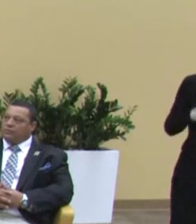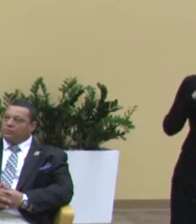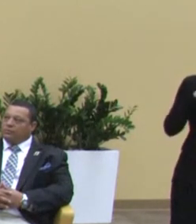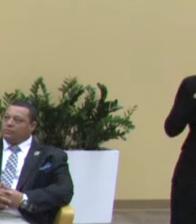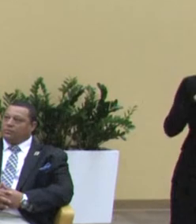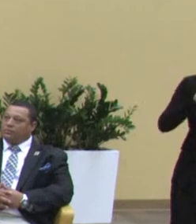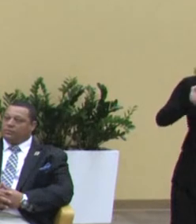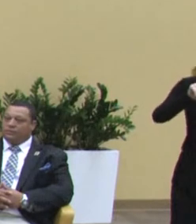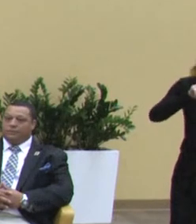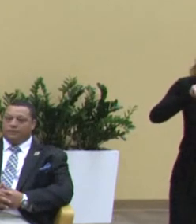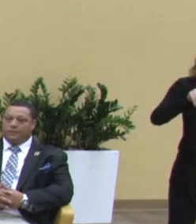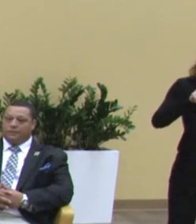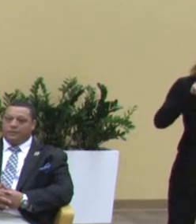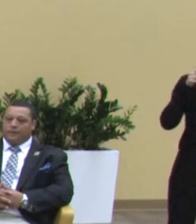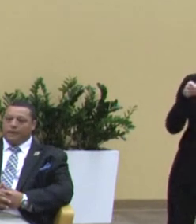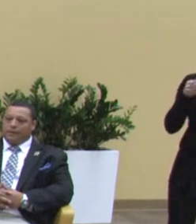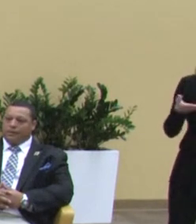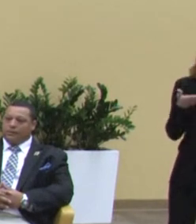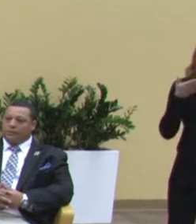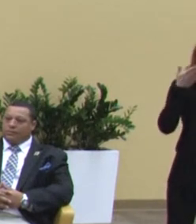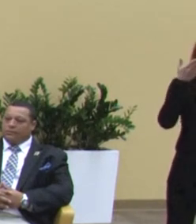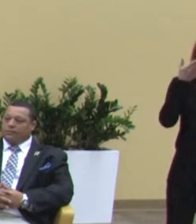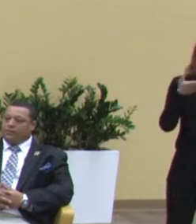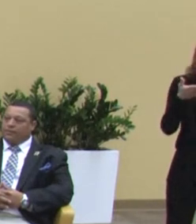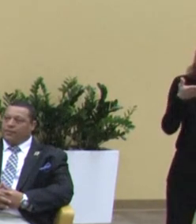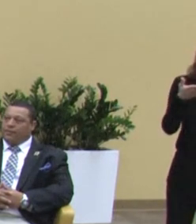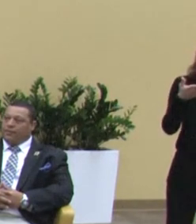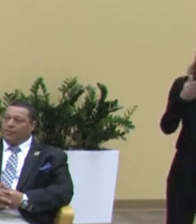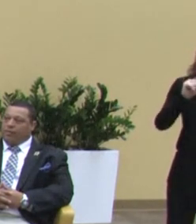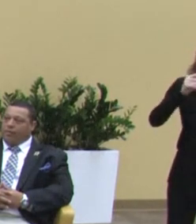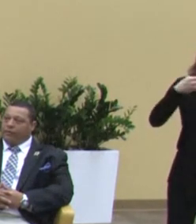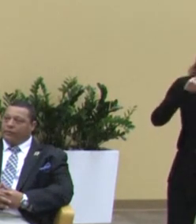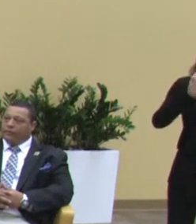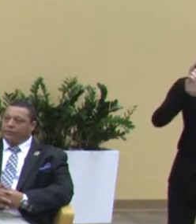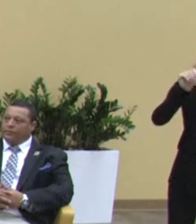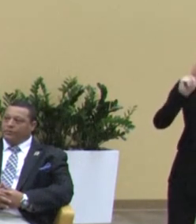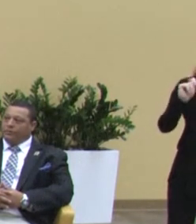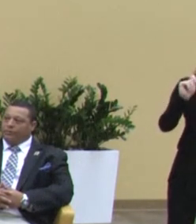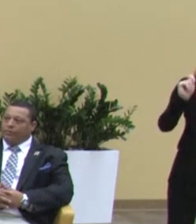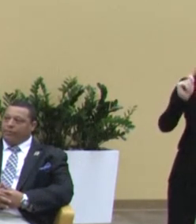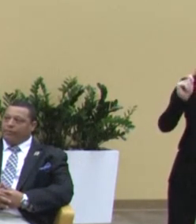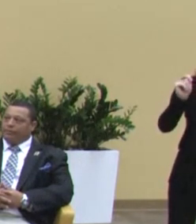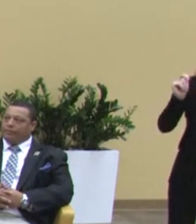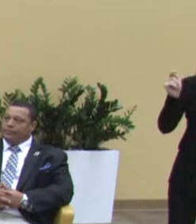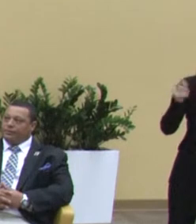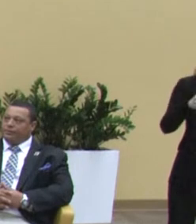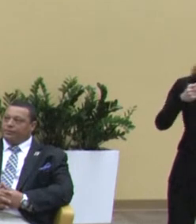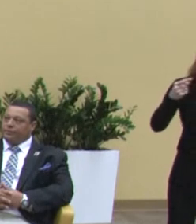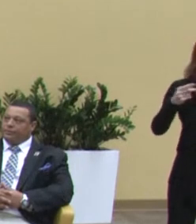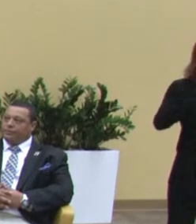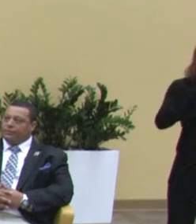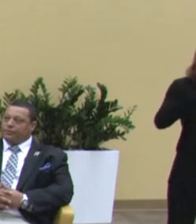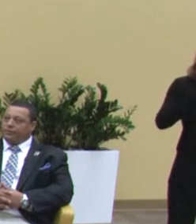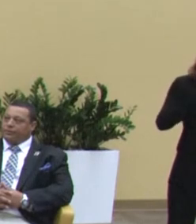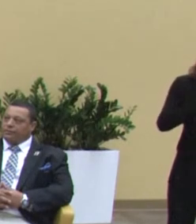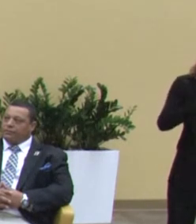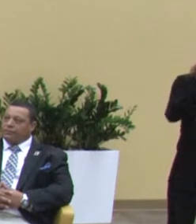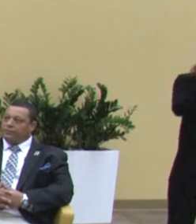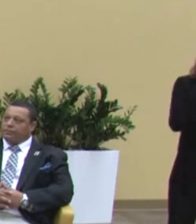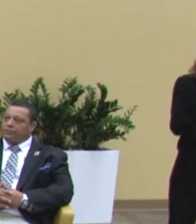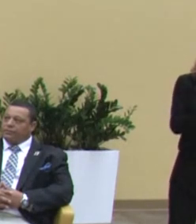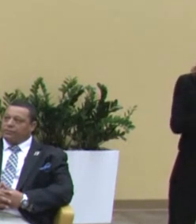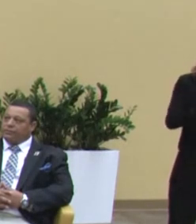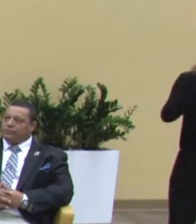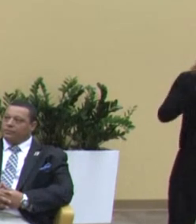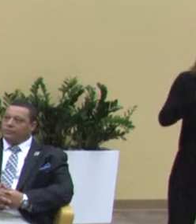of providing boycotts, doing business differently to get the attention of the nation when the nation wasn't